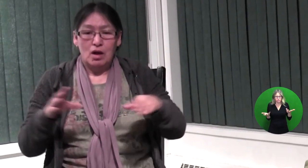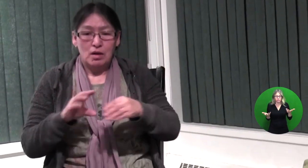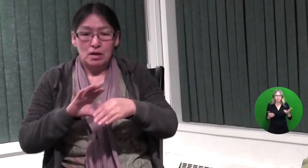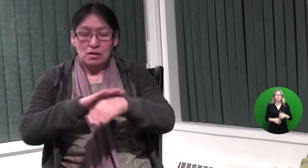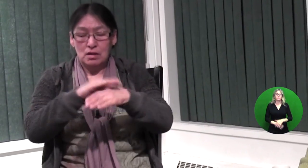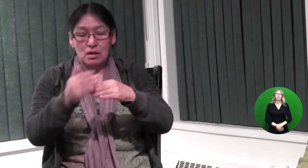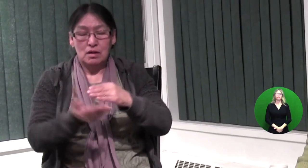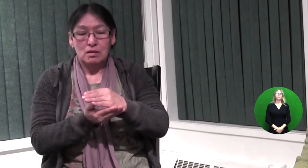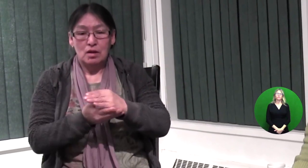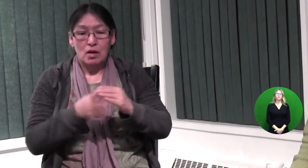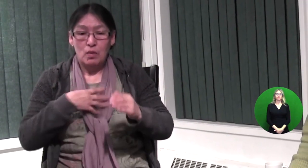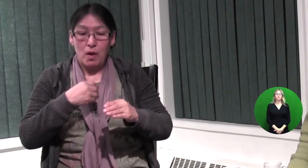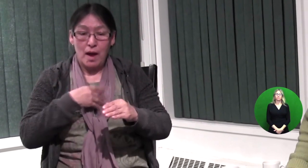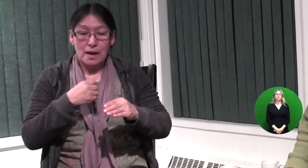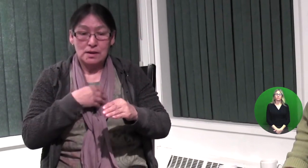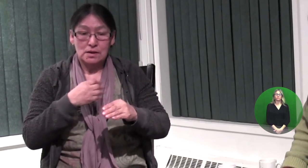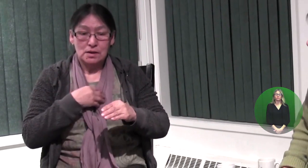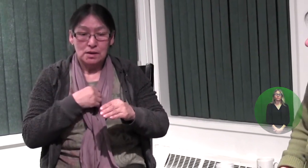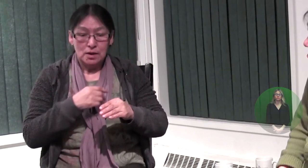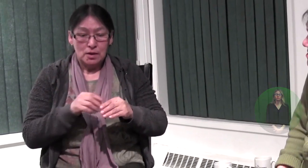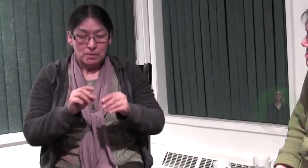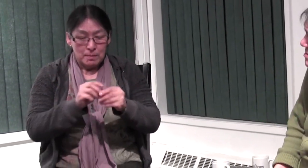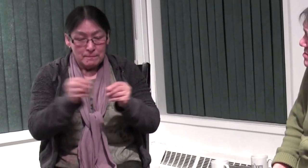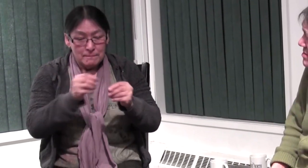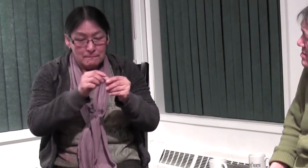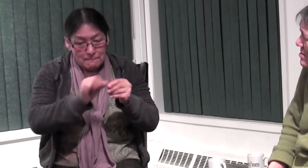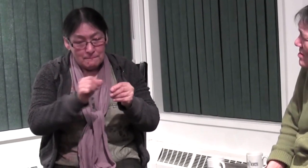tent, like she,